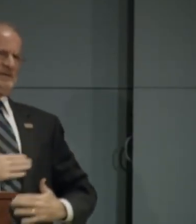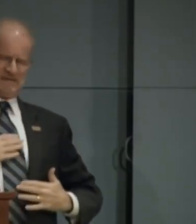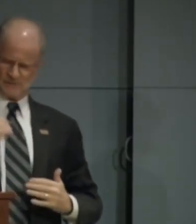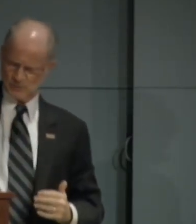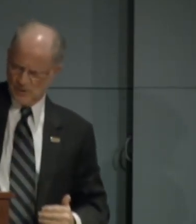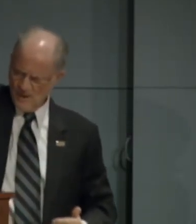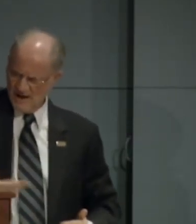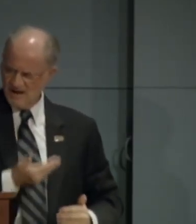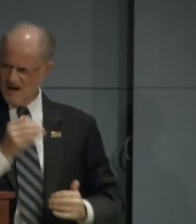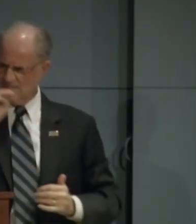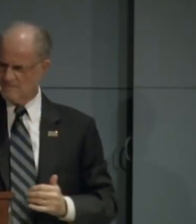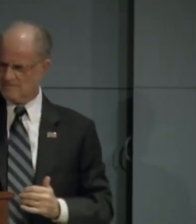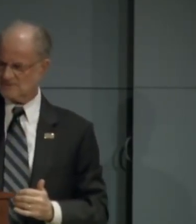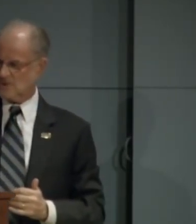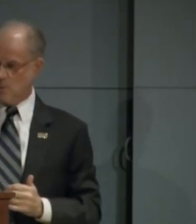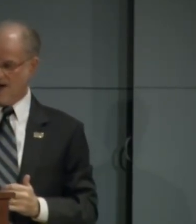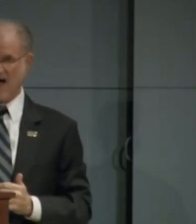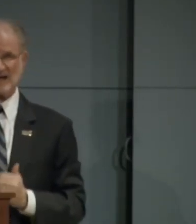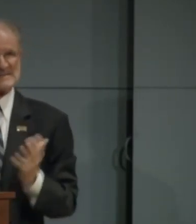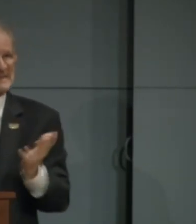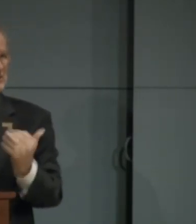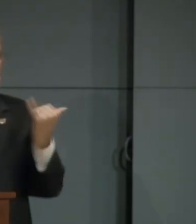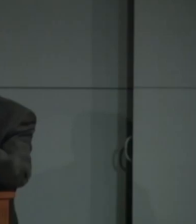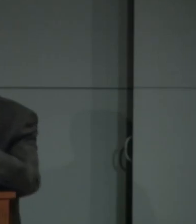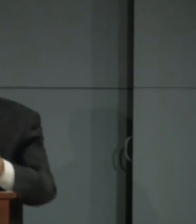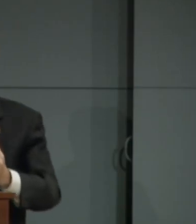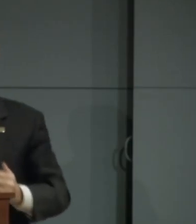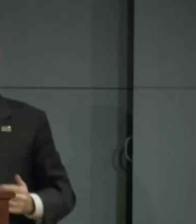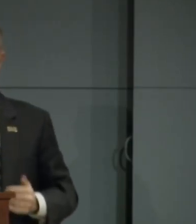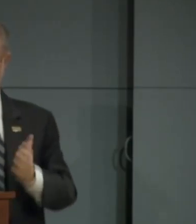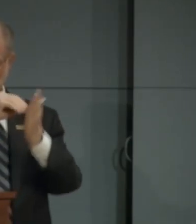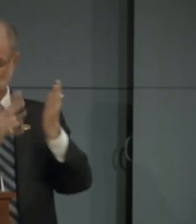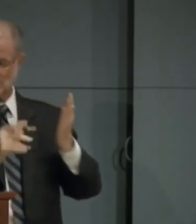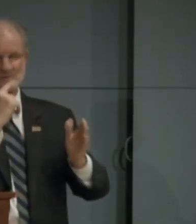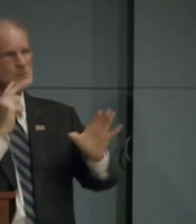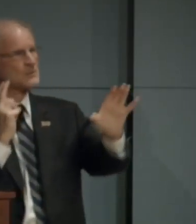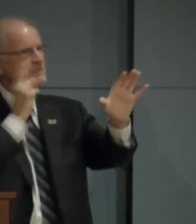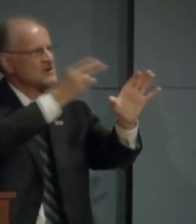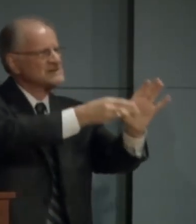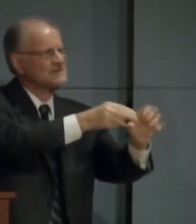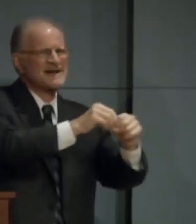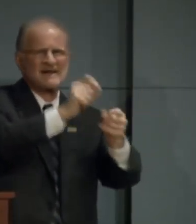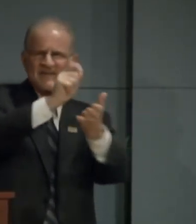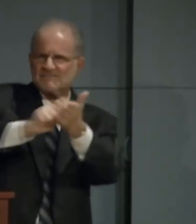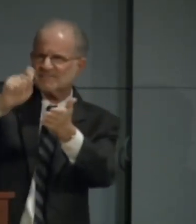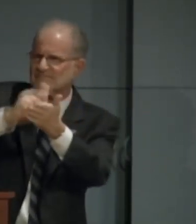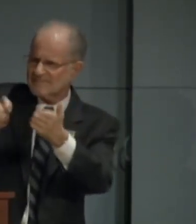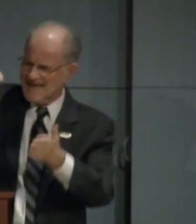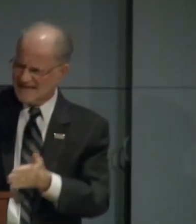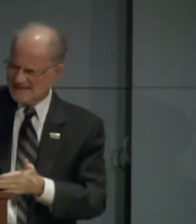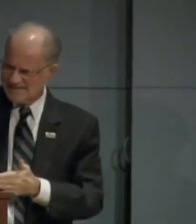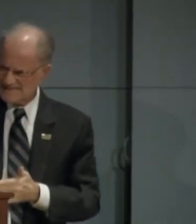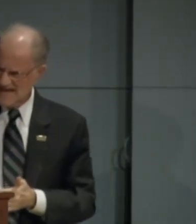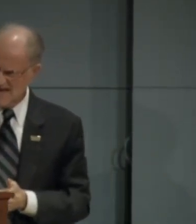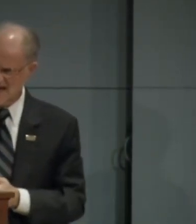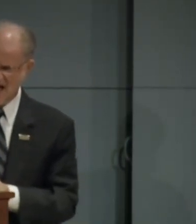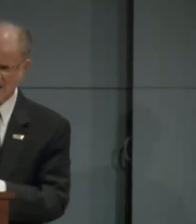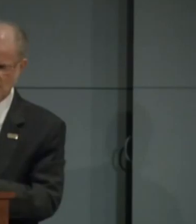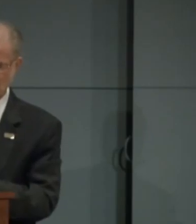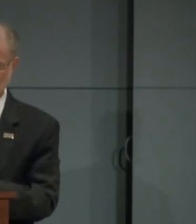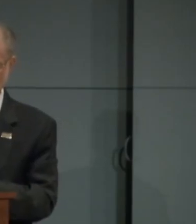Emancipation Compensatory Act of 1862. This act freed slaves in